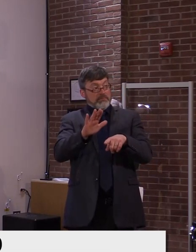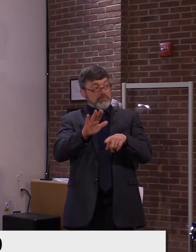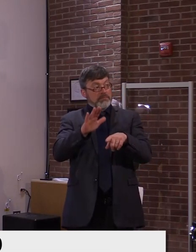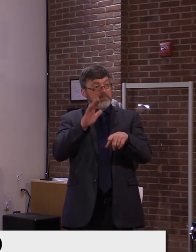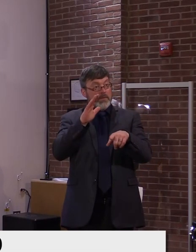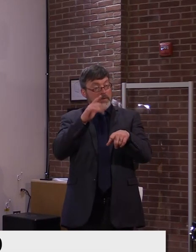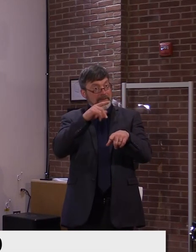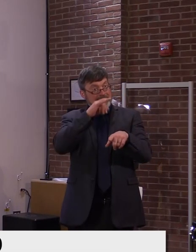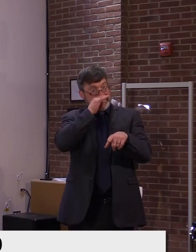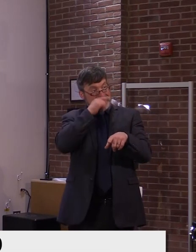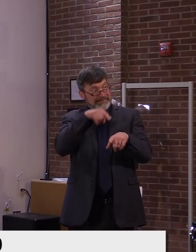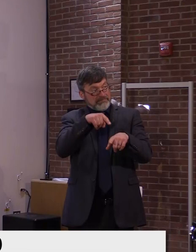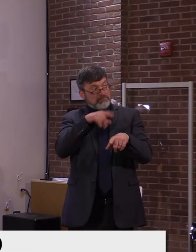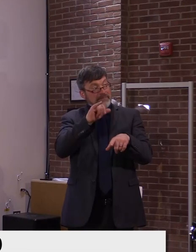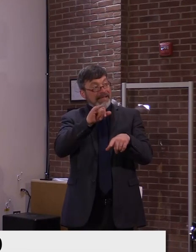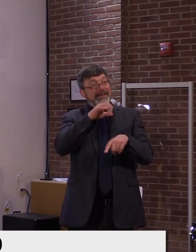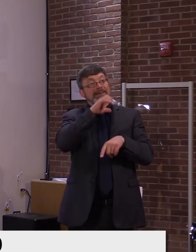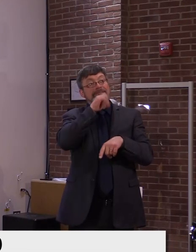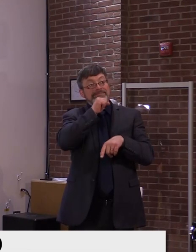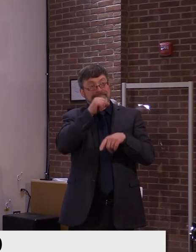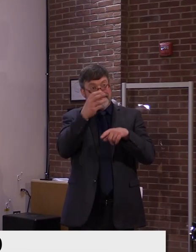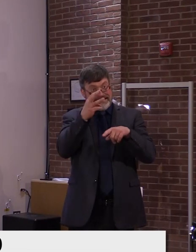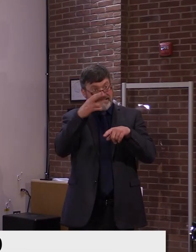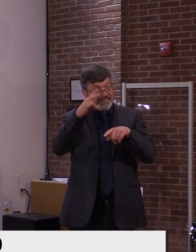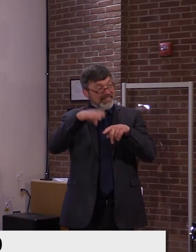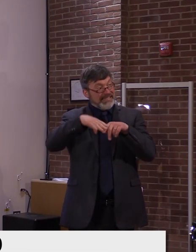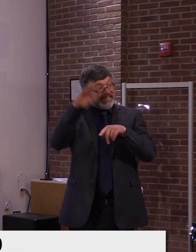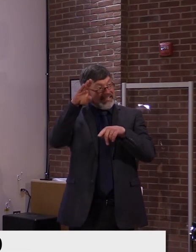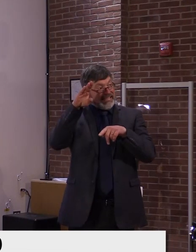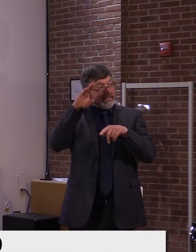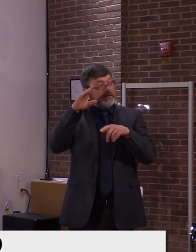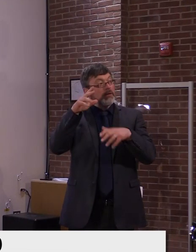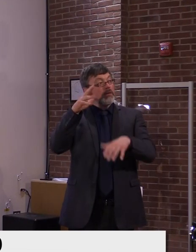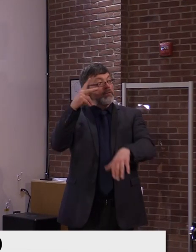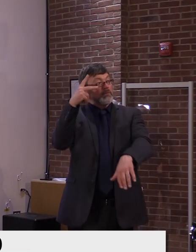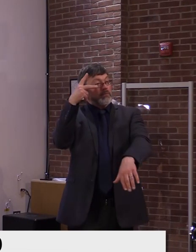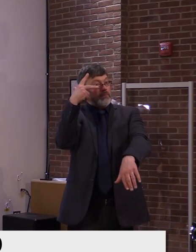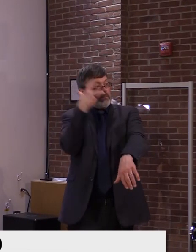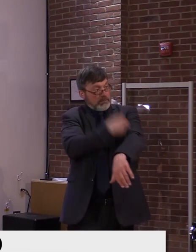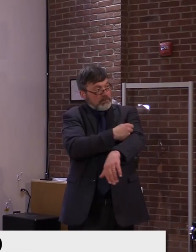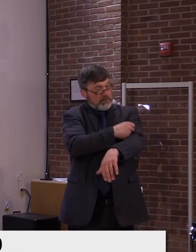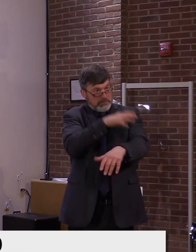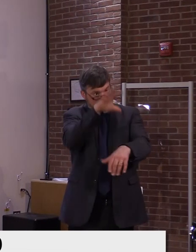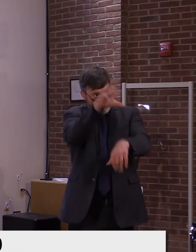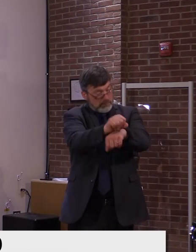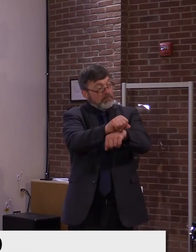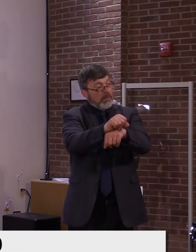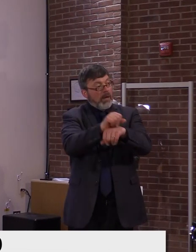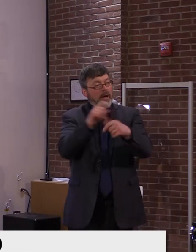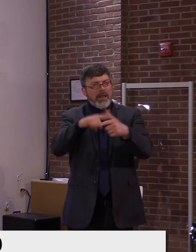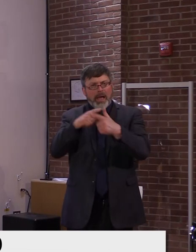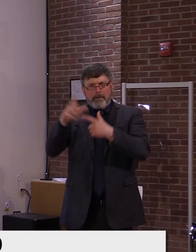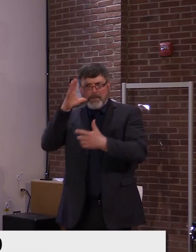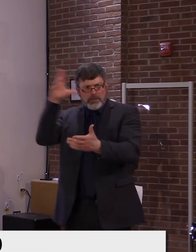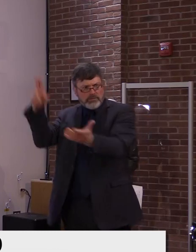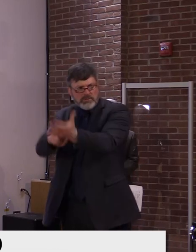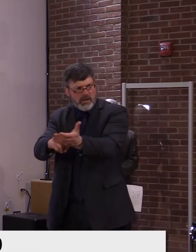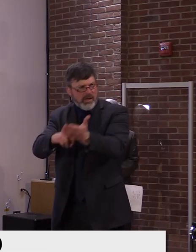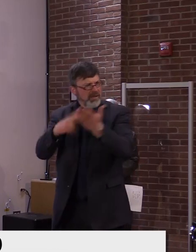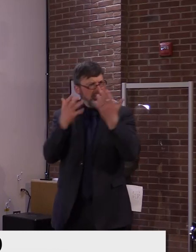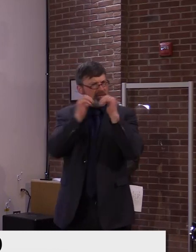and then get their parents' permission? Or how do you guys see that working out? How you're